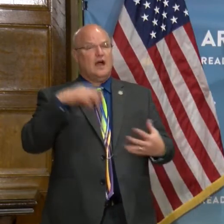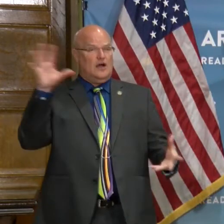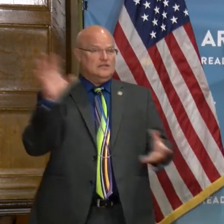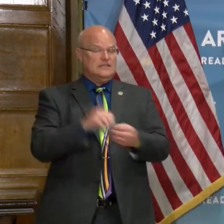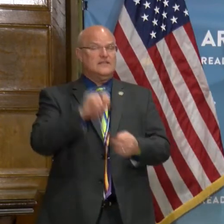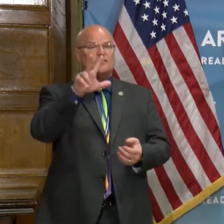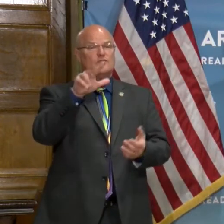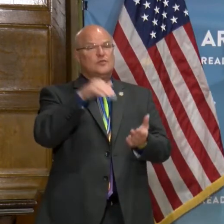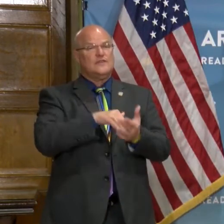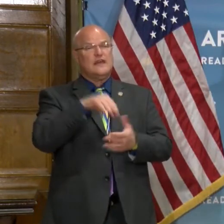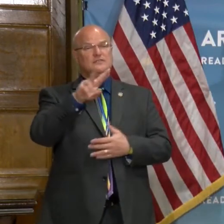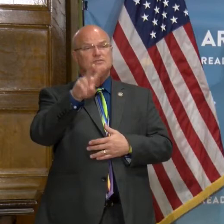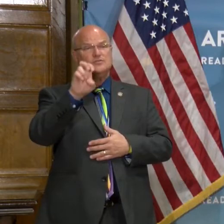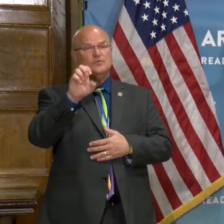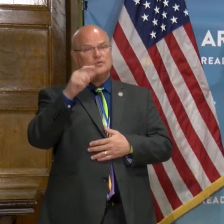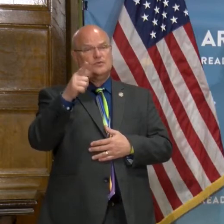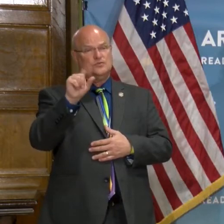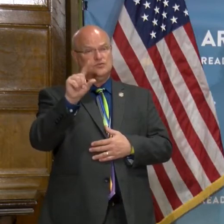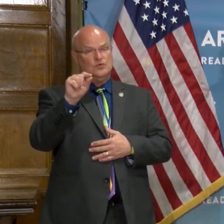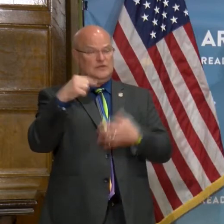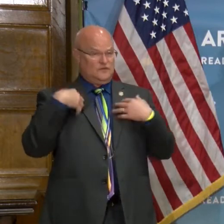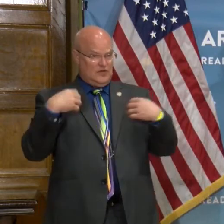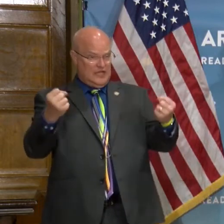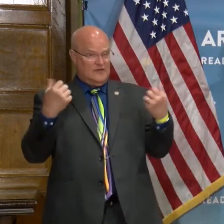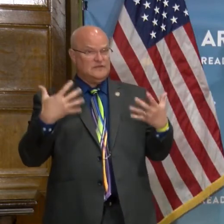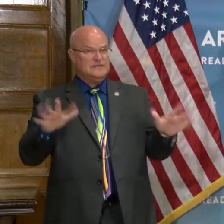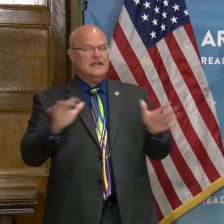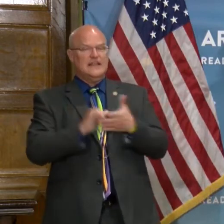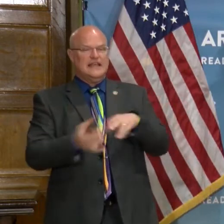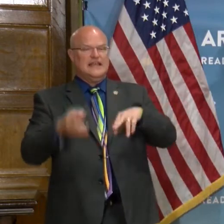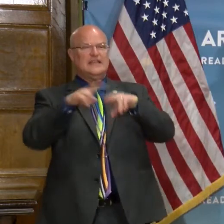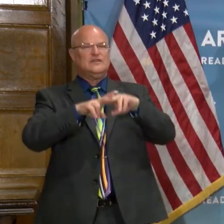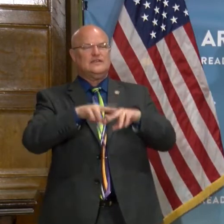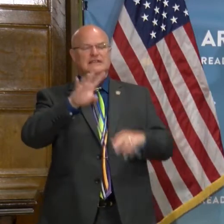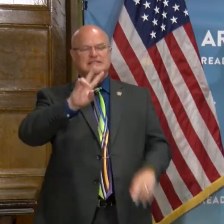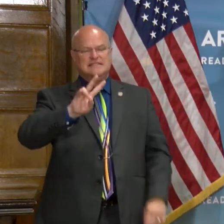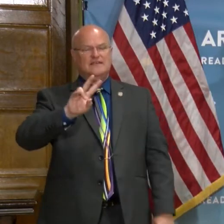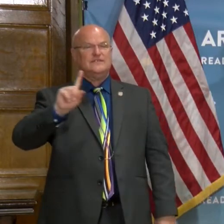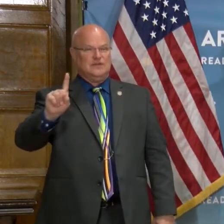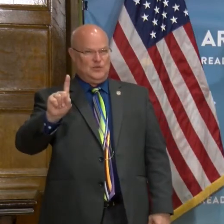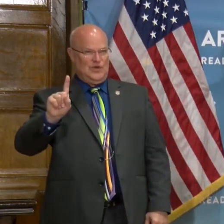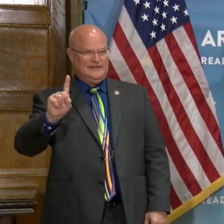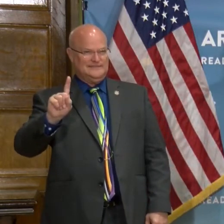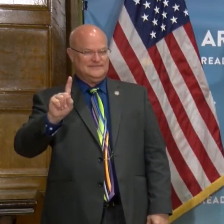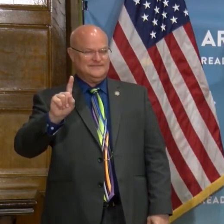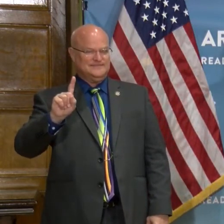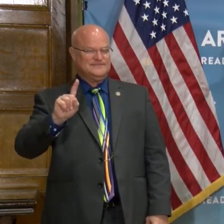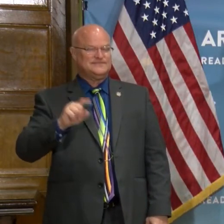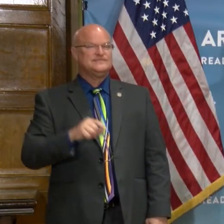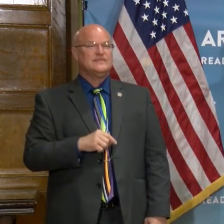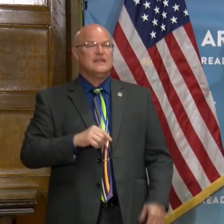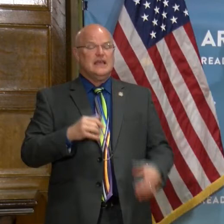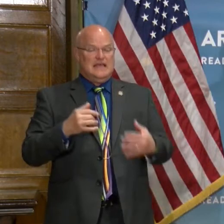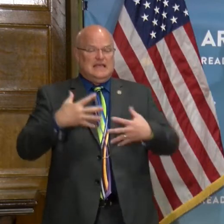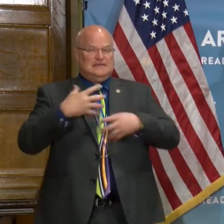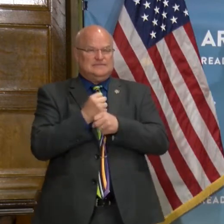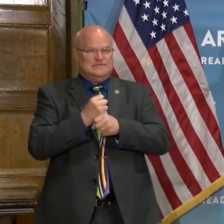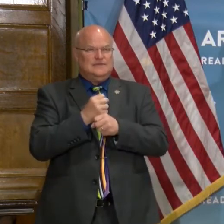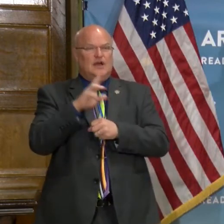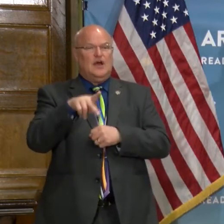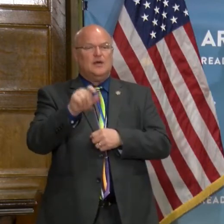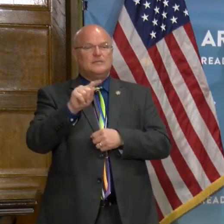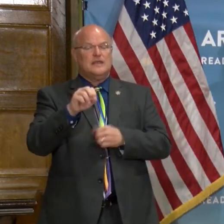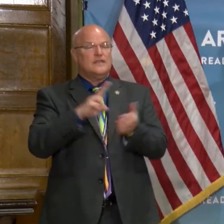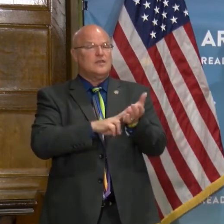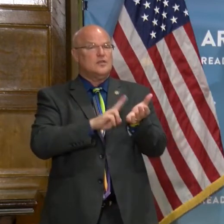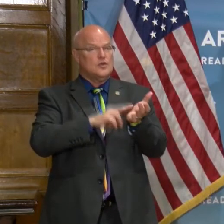of 3,220 who have recovered. That's an increase of 71 since yesterday. As a brief update on our